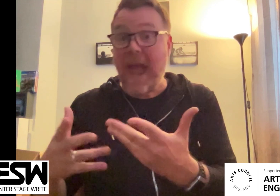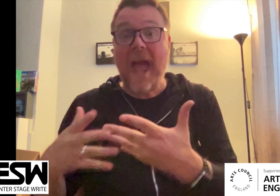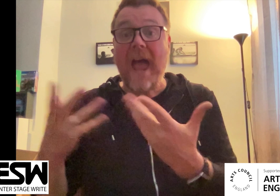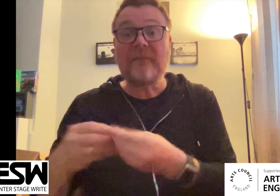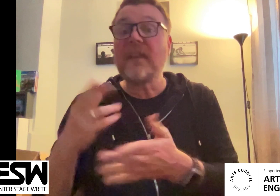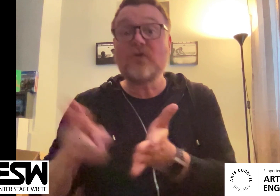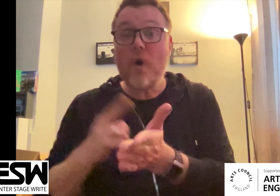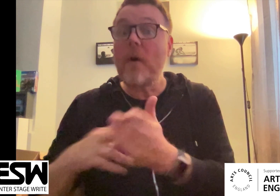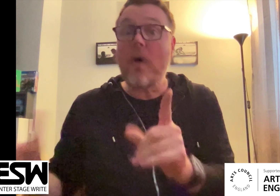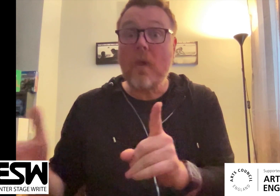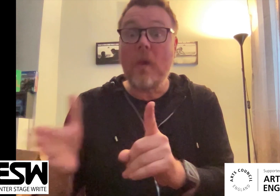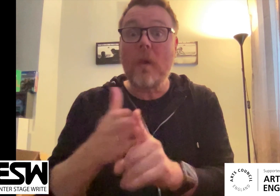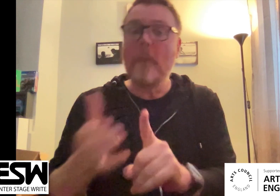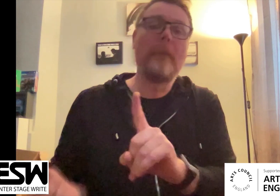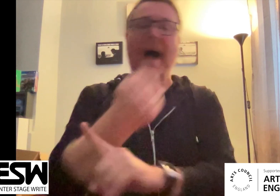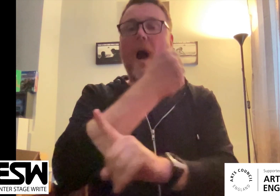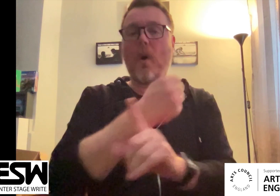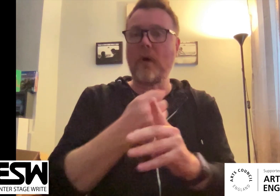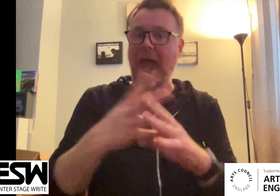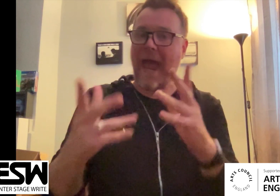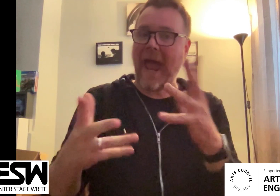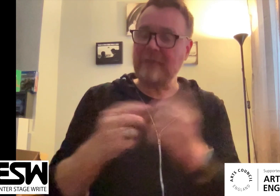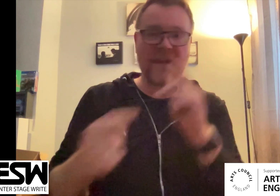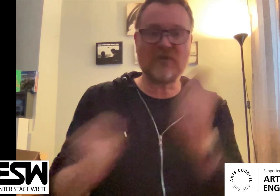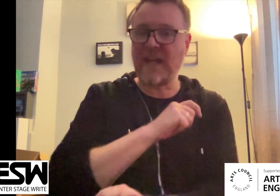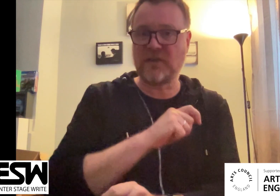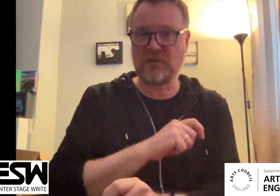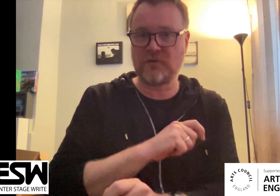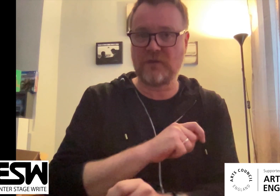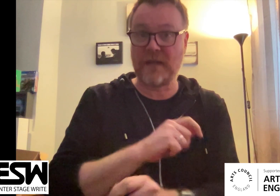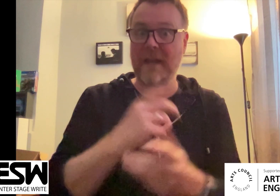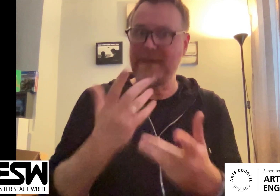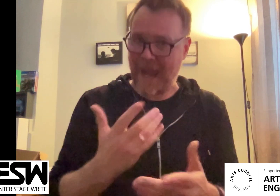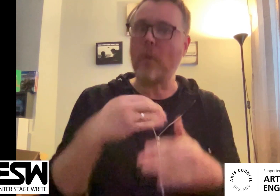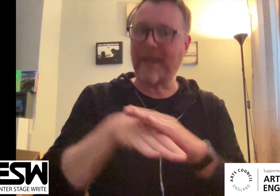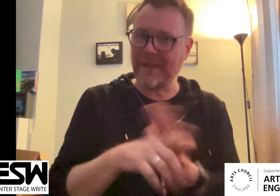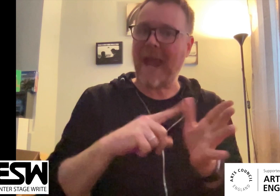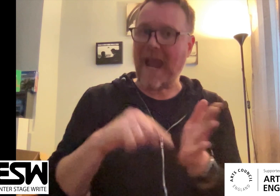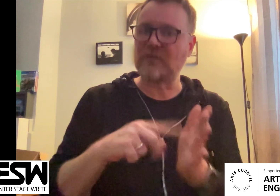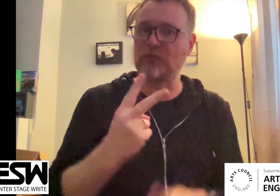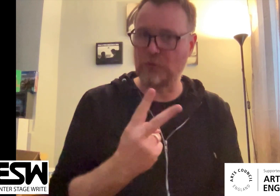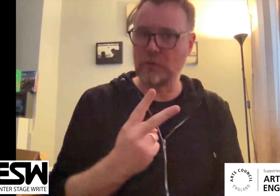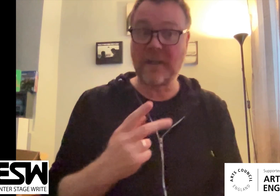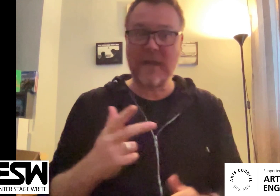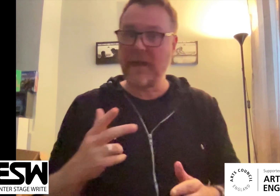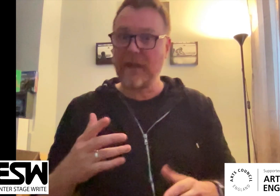story, things will be normal, and then pow, everything changes. And that is the point where your Act 1 becomes Act 2.